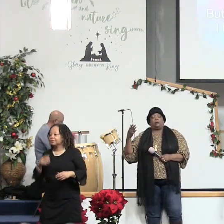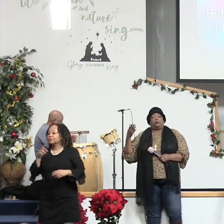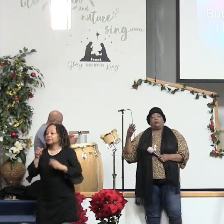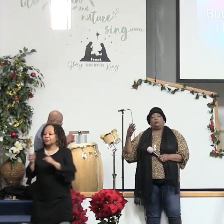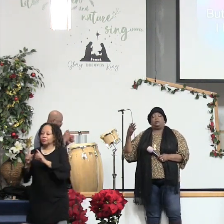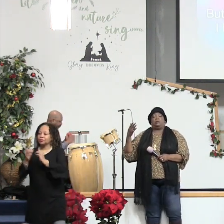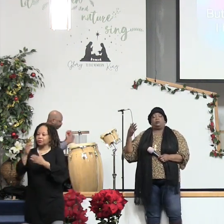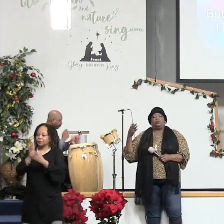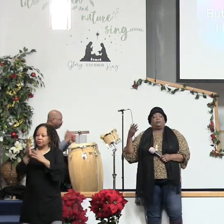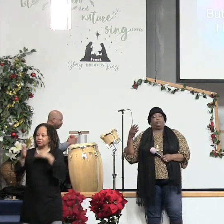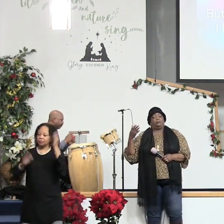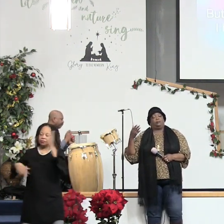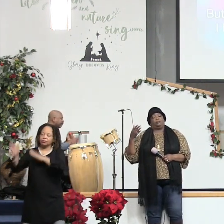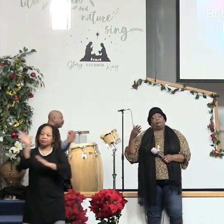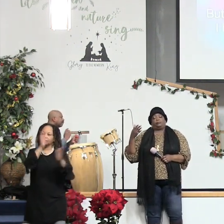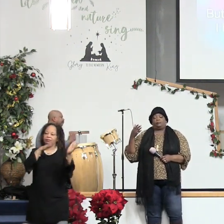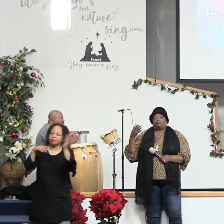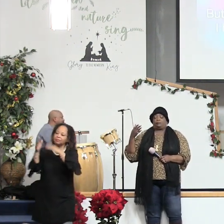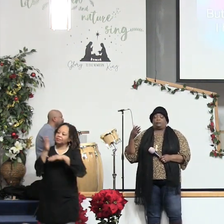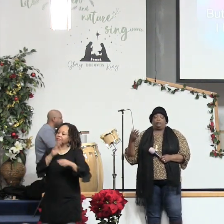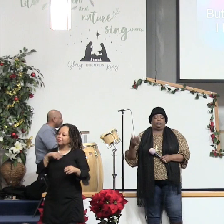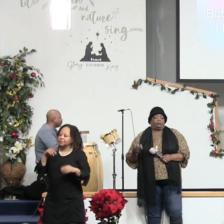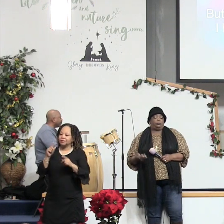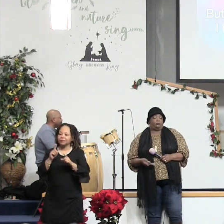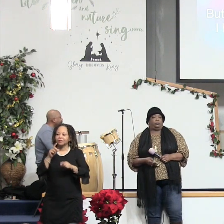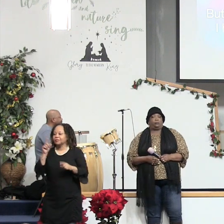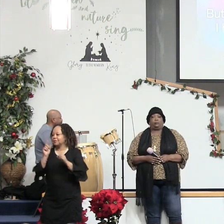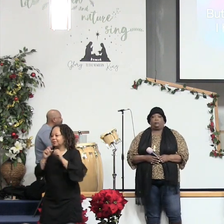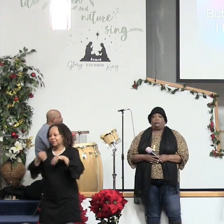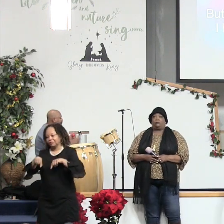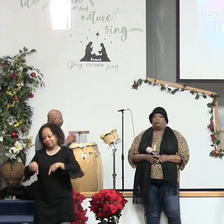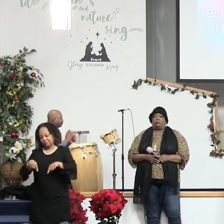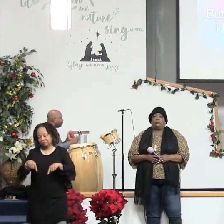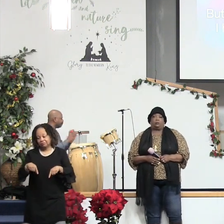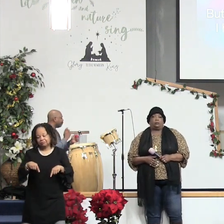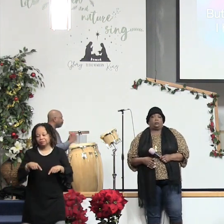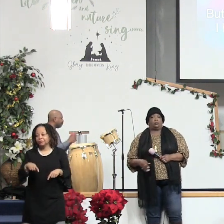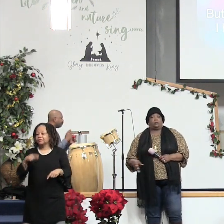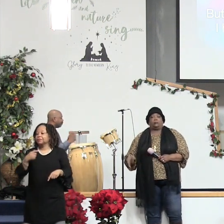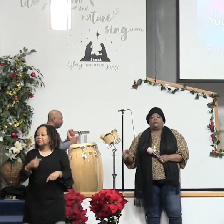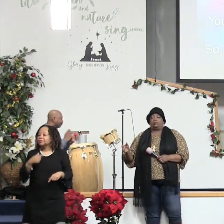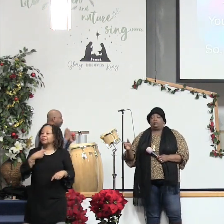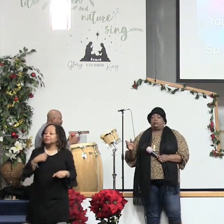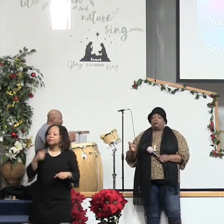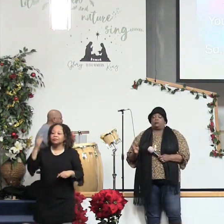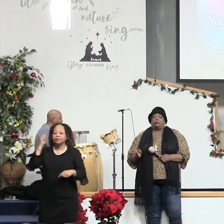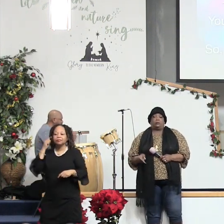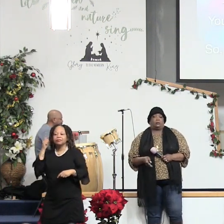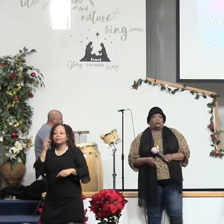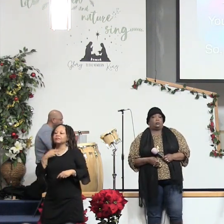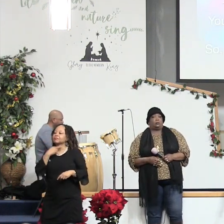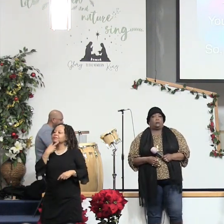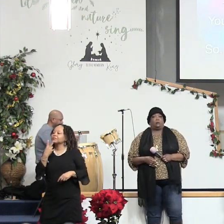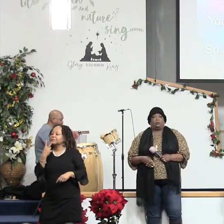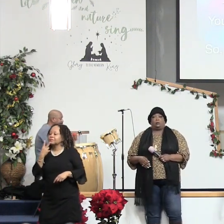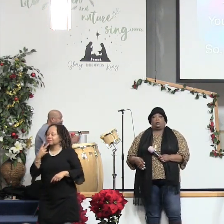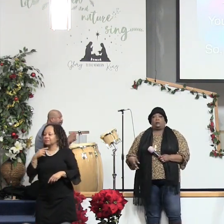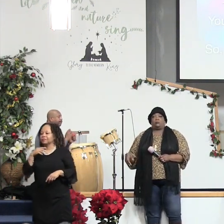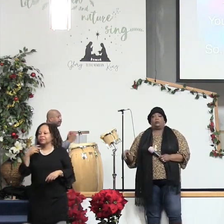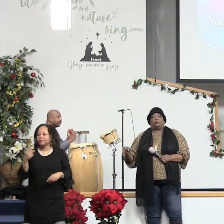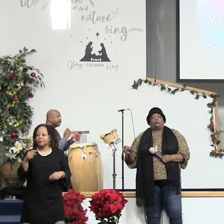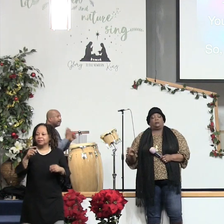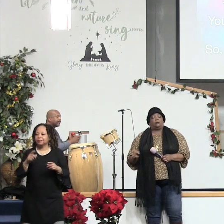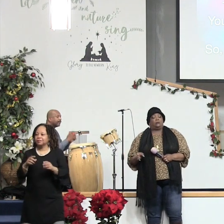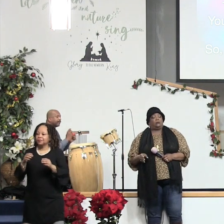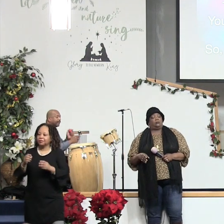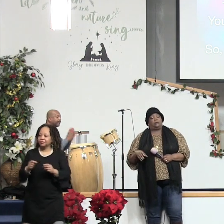Going through the storm, but I will not down. I can hear your voice,